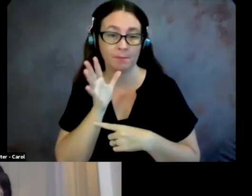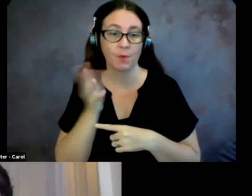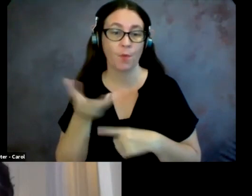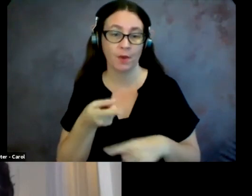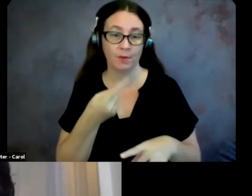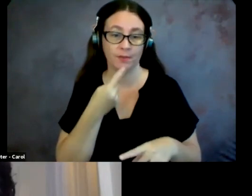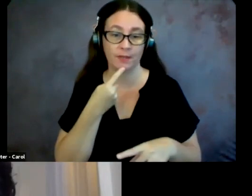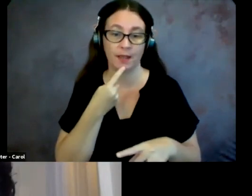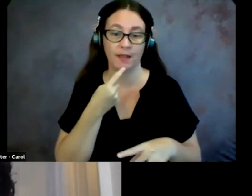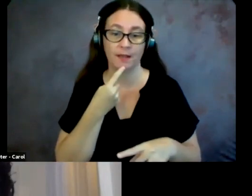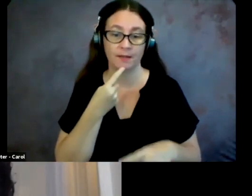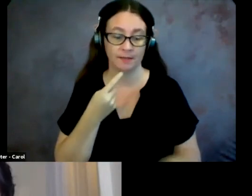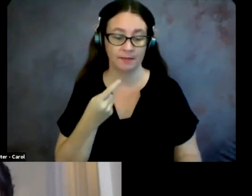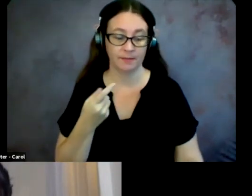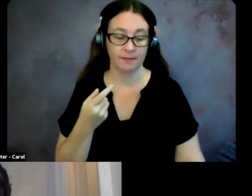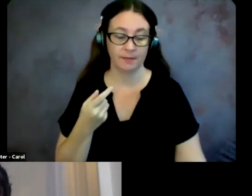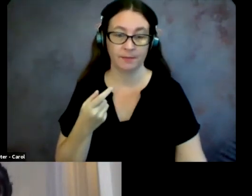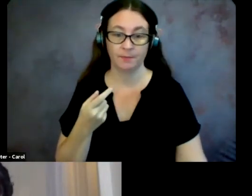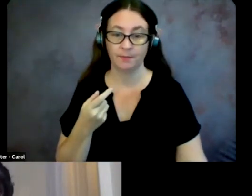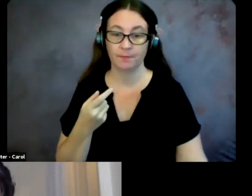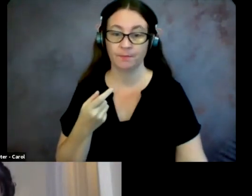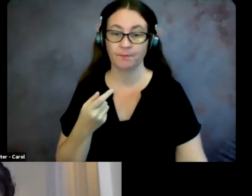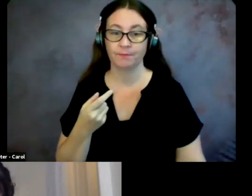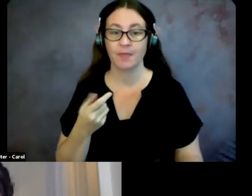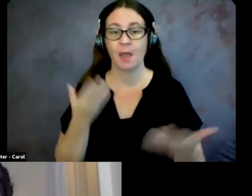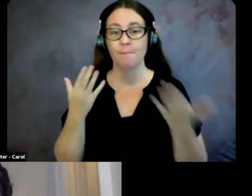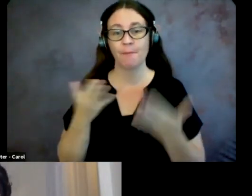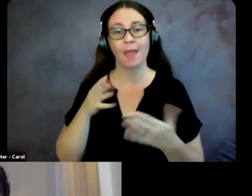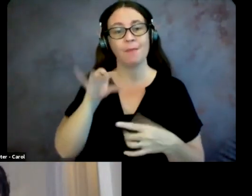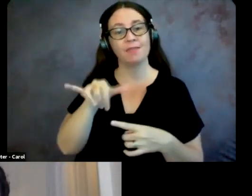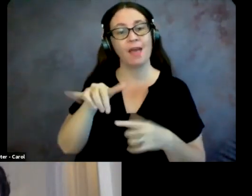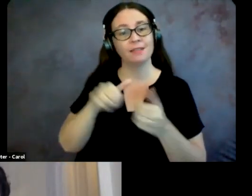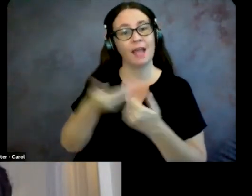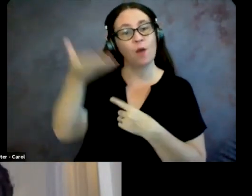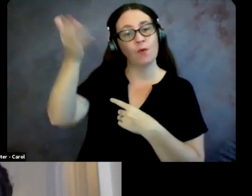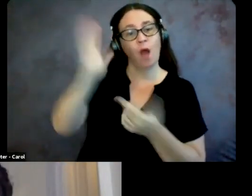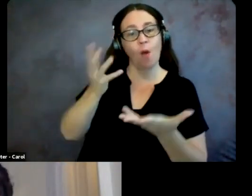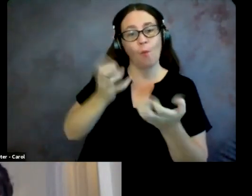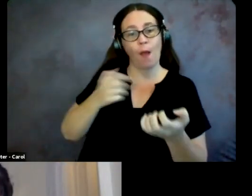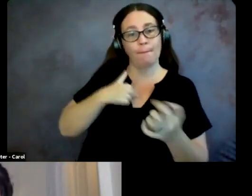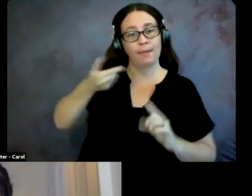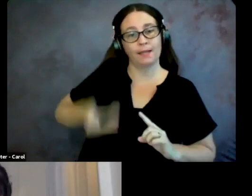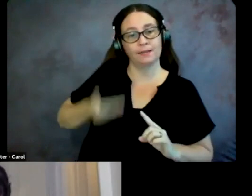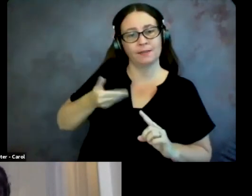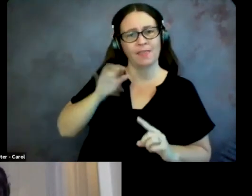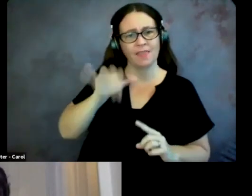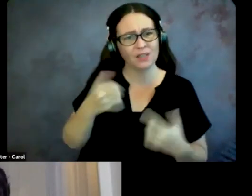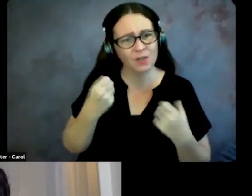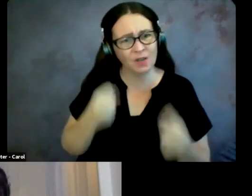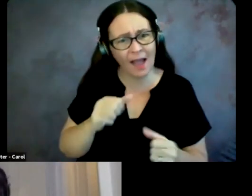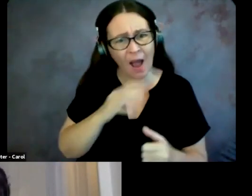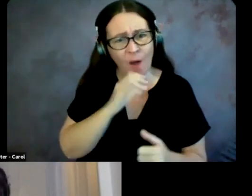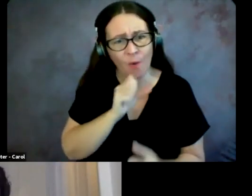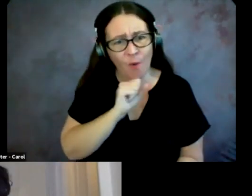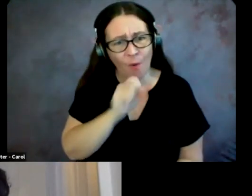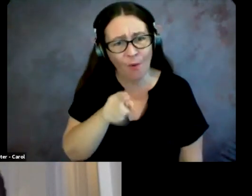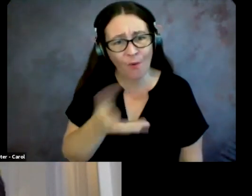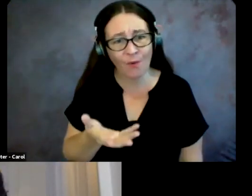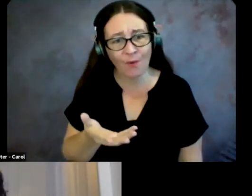maybe this is the way God wants you to be. That was so powerful. How old were you during that? 3.